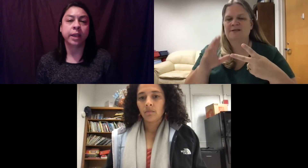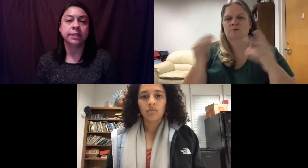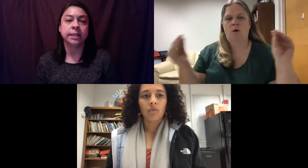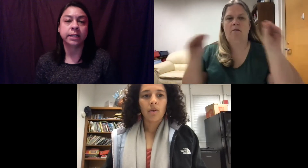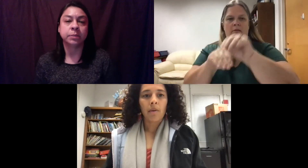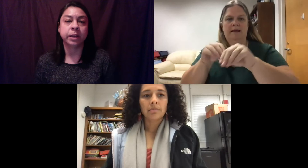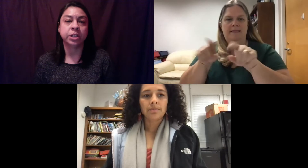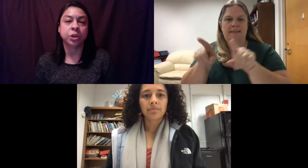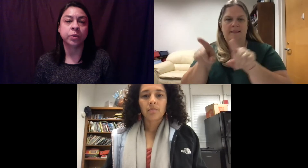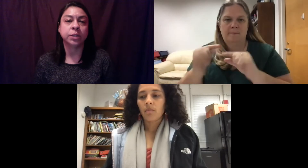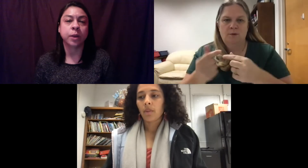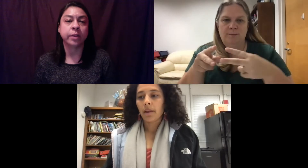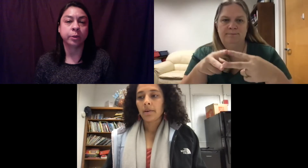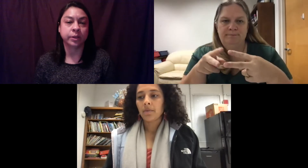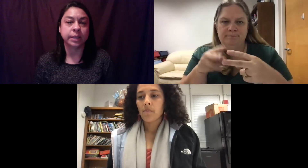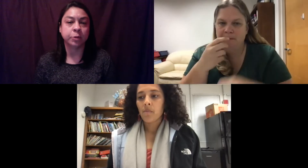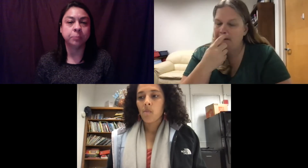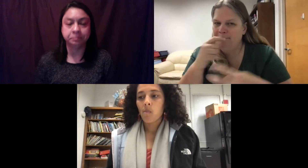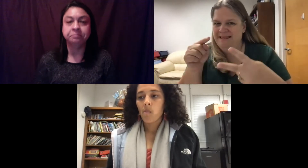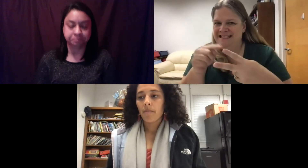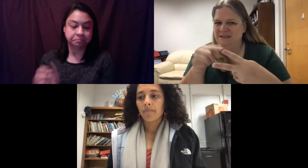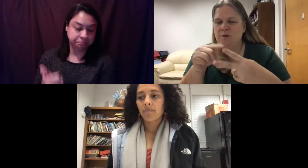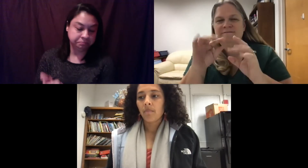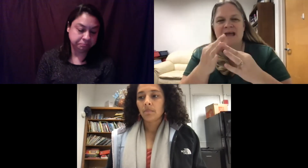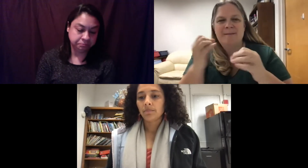both ASL and Spanish. So that's why they're both in the same group.